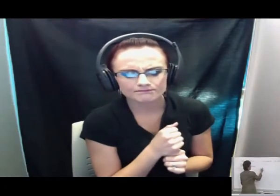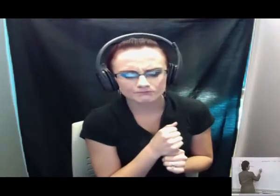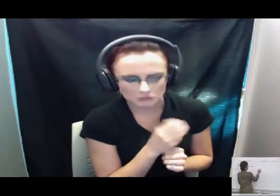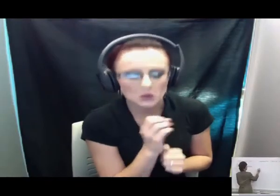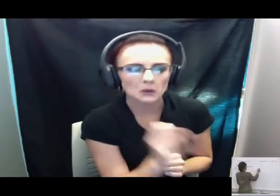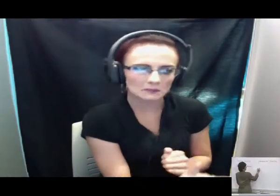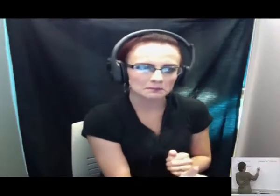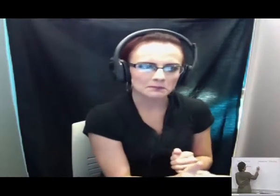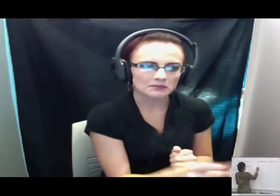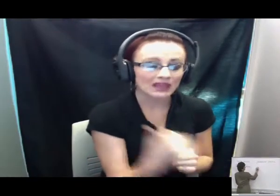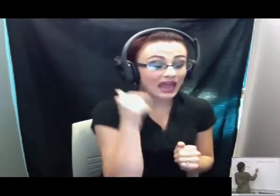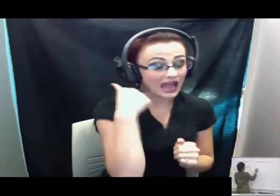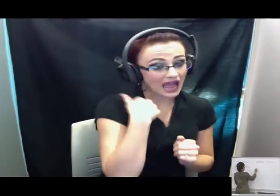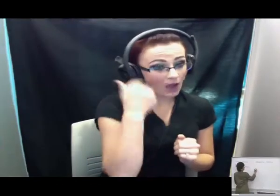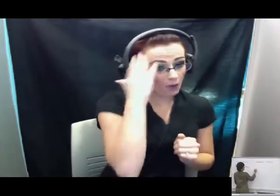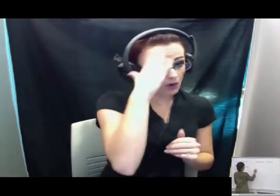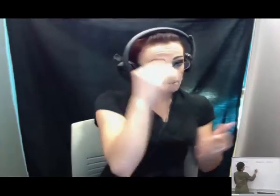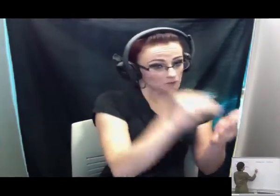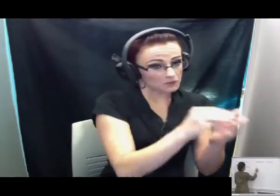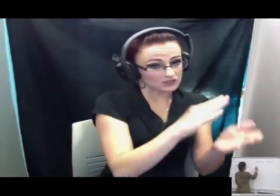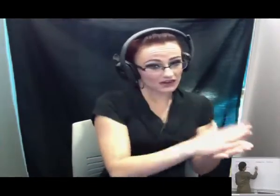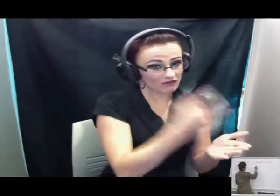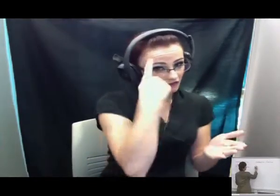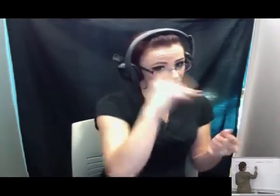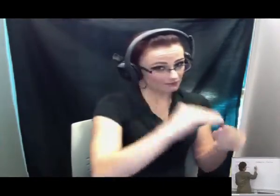All right, I'm going to put that down here for number 3.